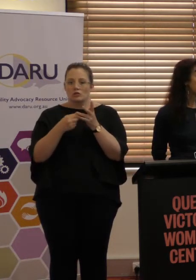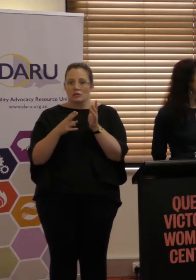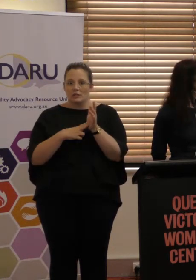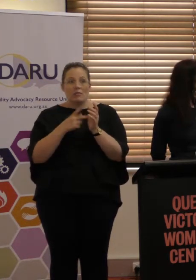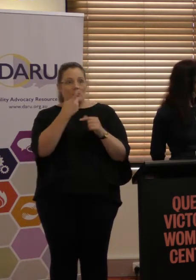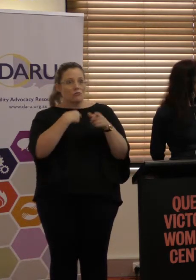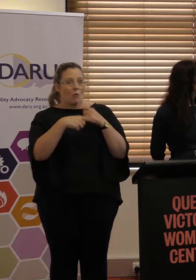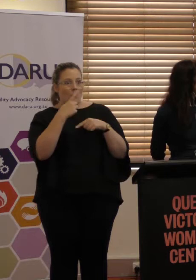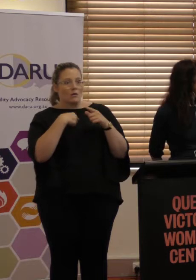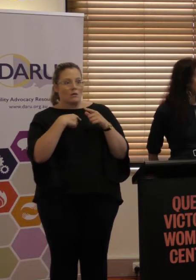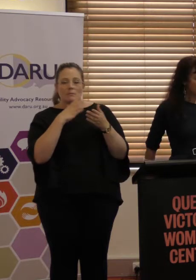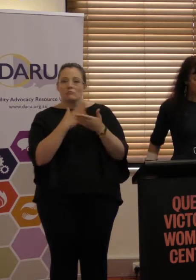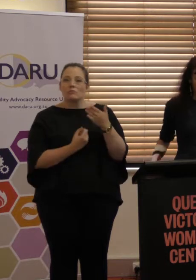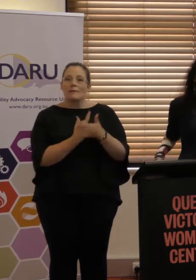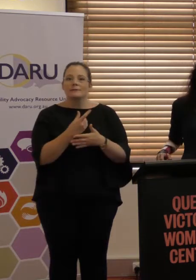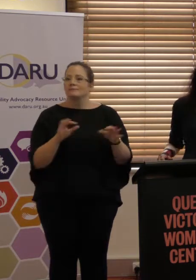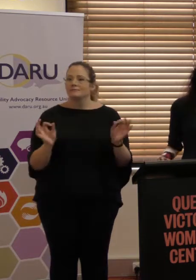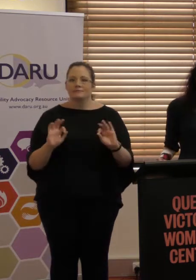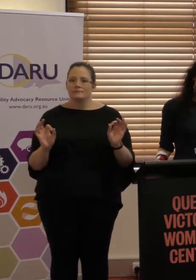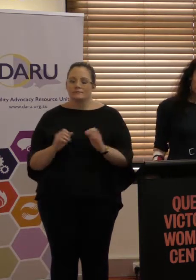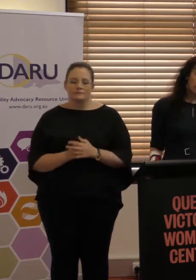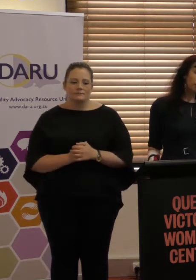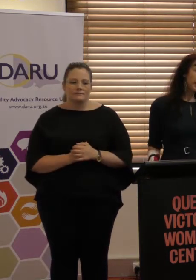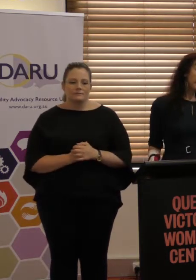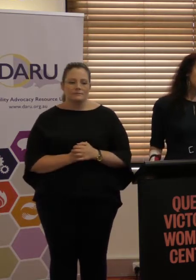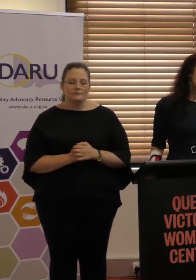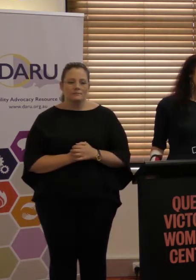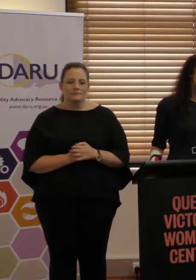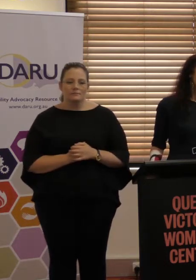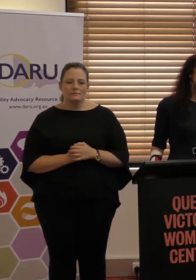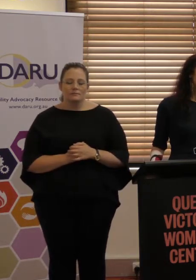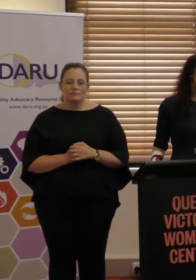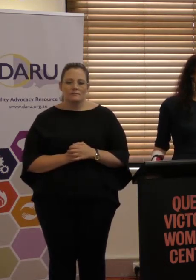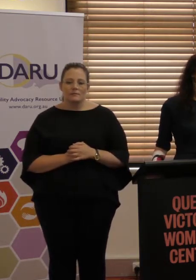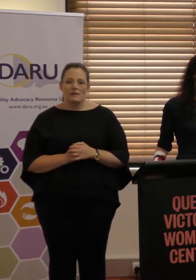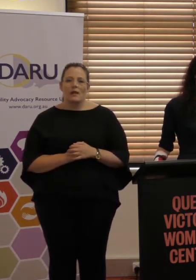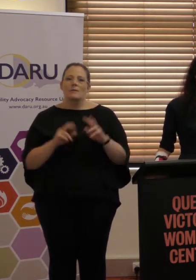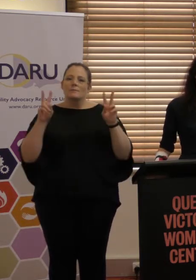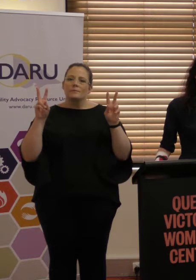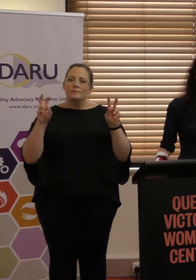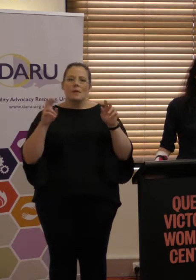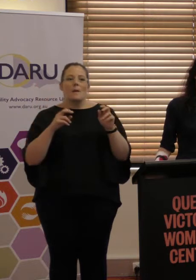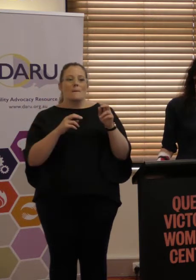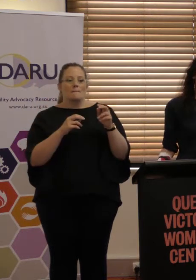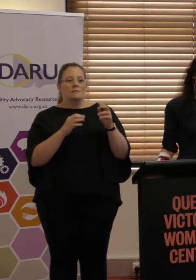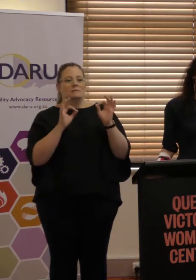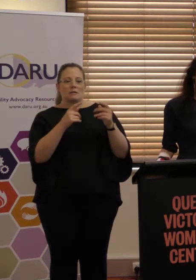what happened. And the concern about banning purpose-built seclusion rooms is